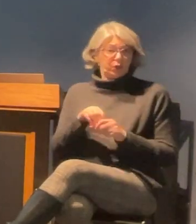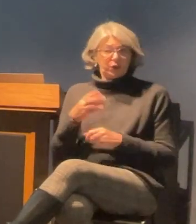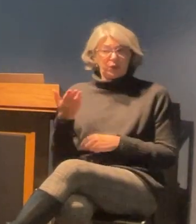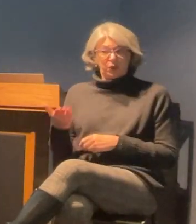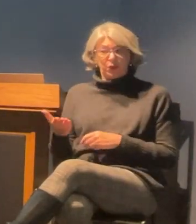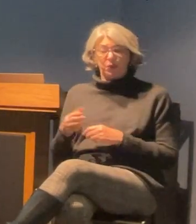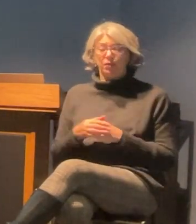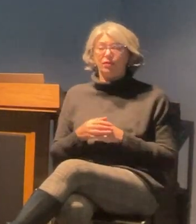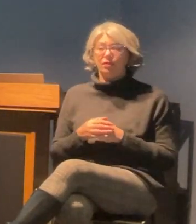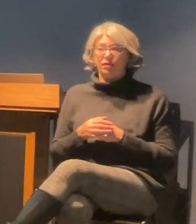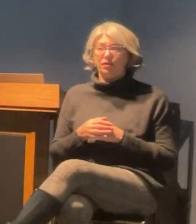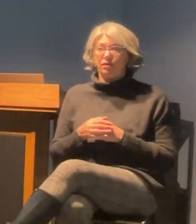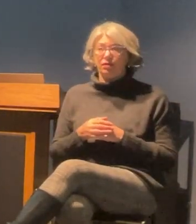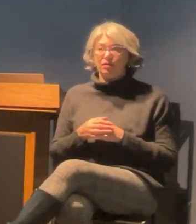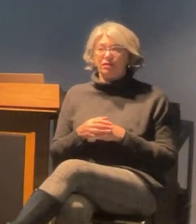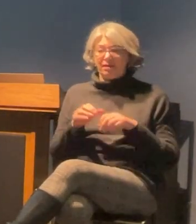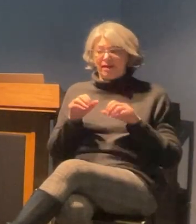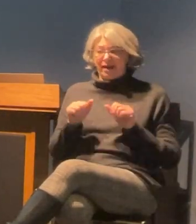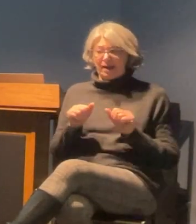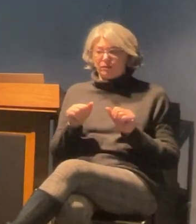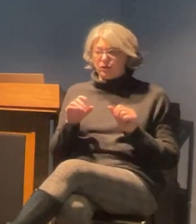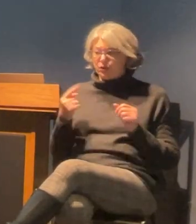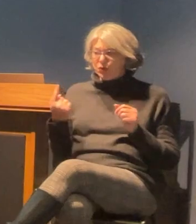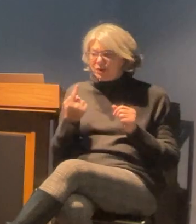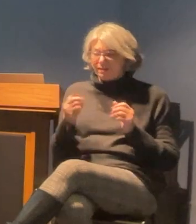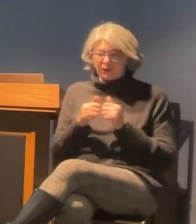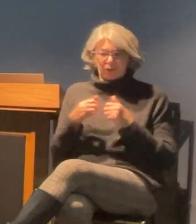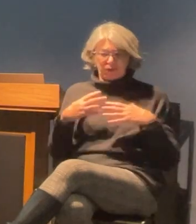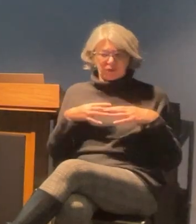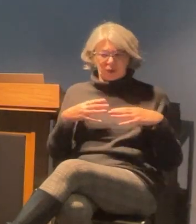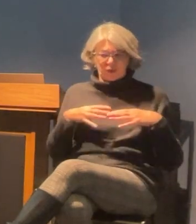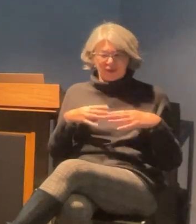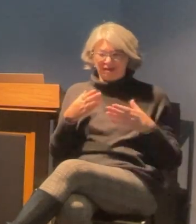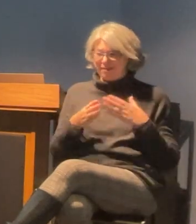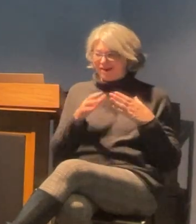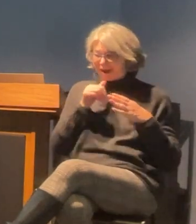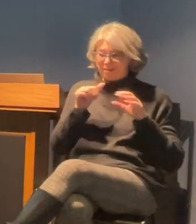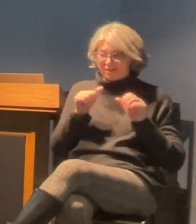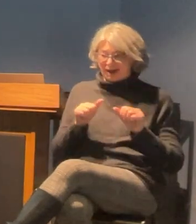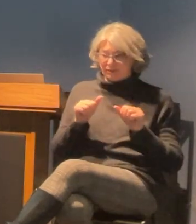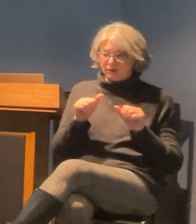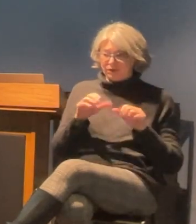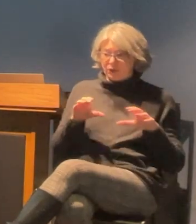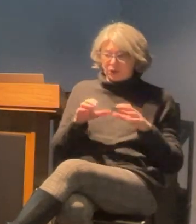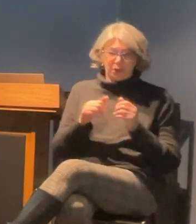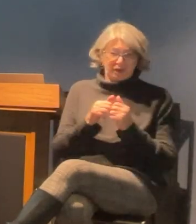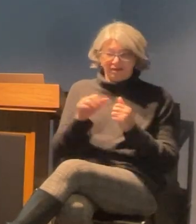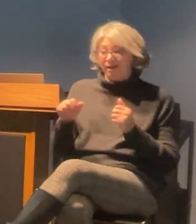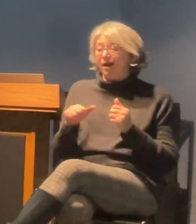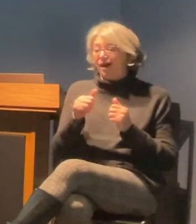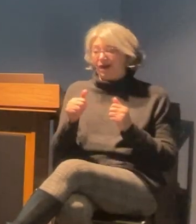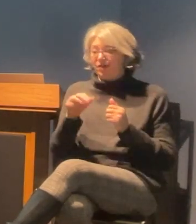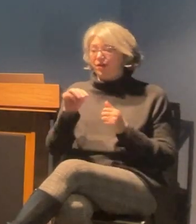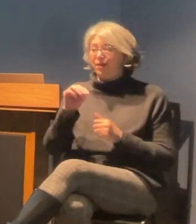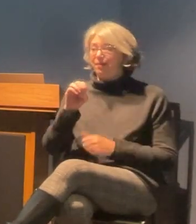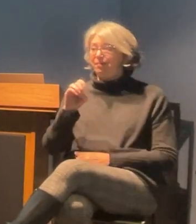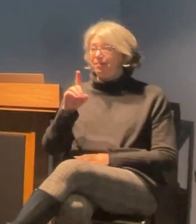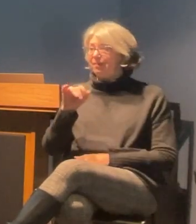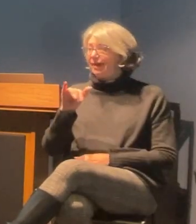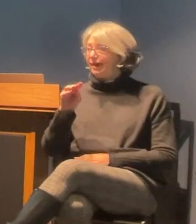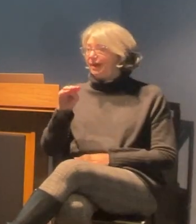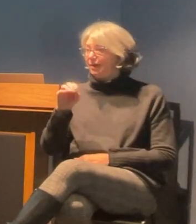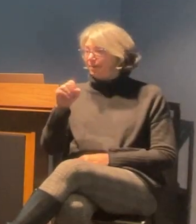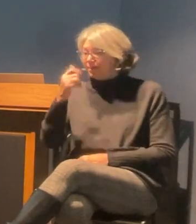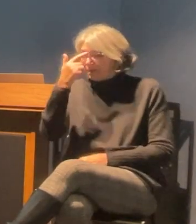included, are able to do something with clothing that you might not be able to do with other mediums,